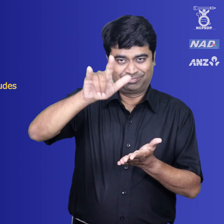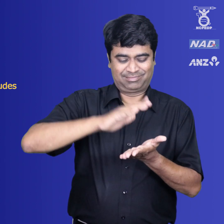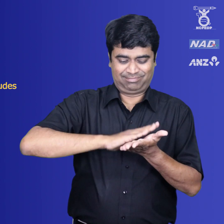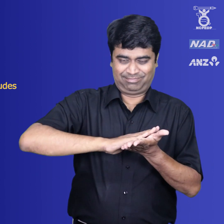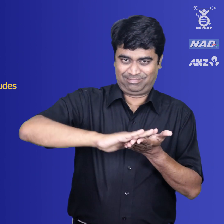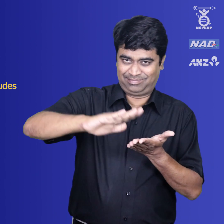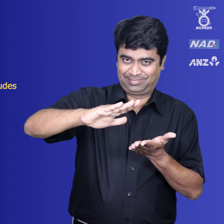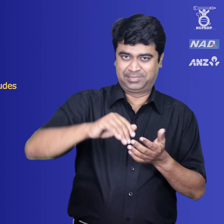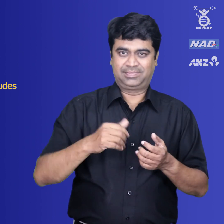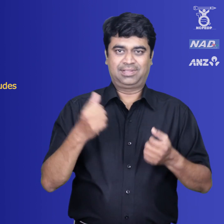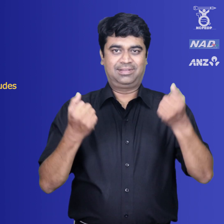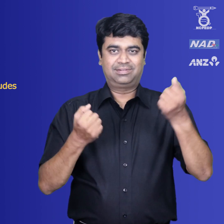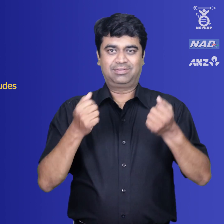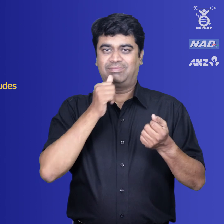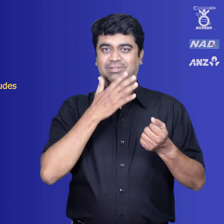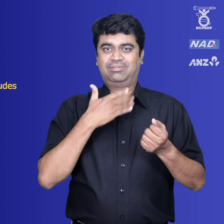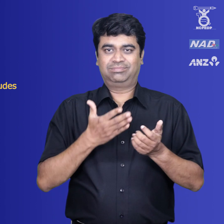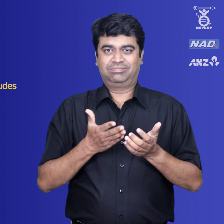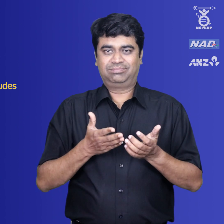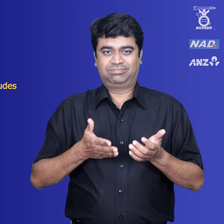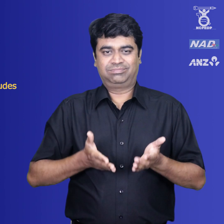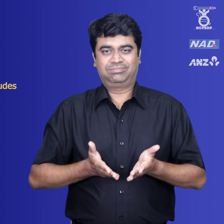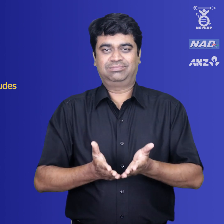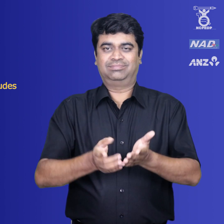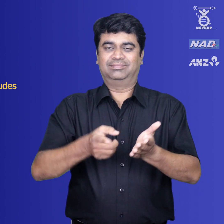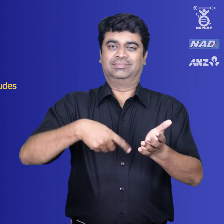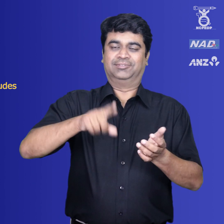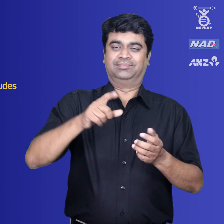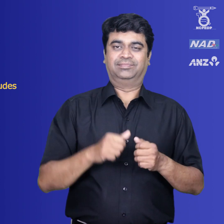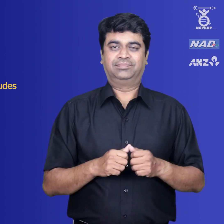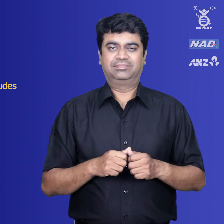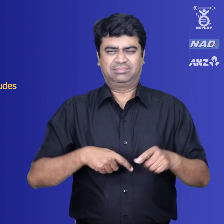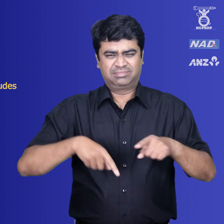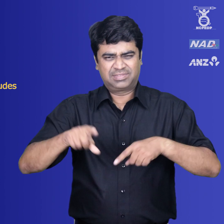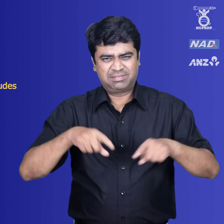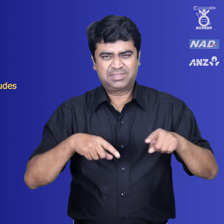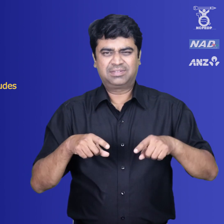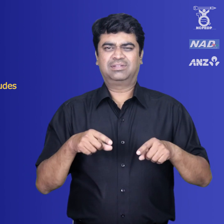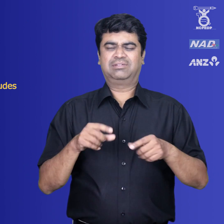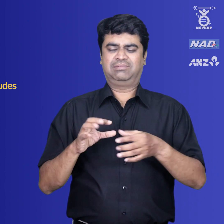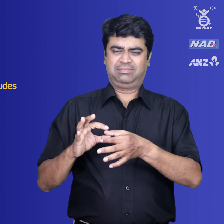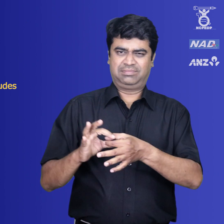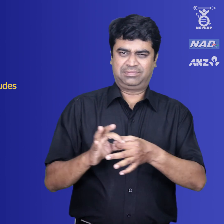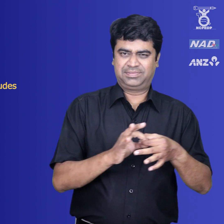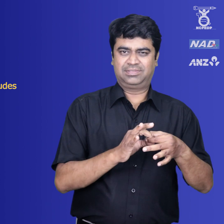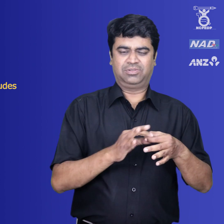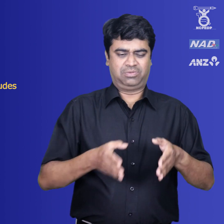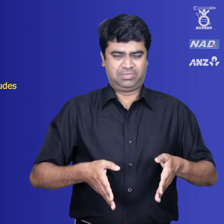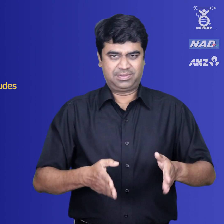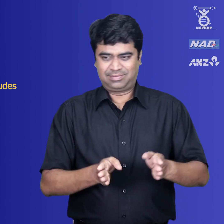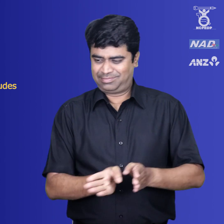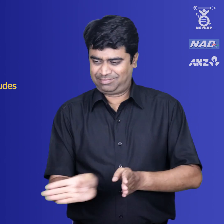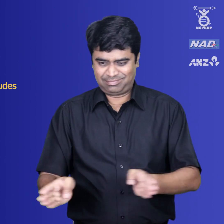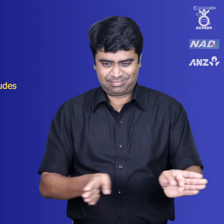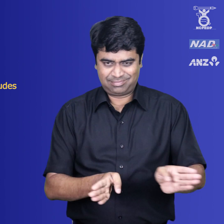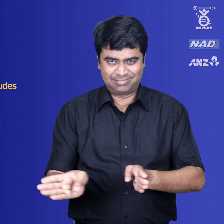air transport, water transport, paratransit systems for the last mile connectivity,